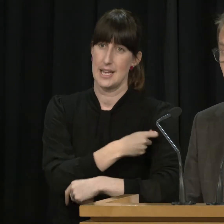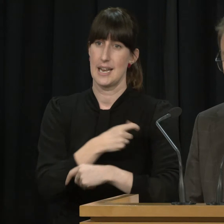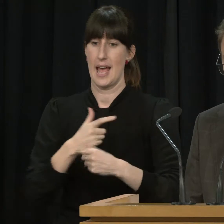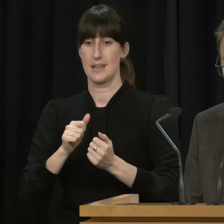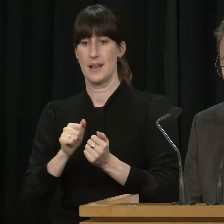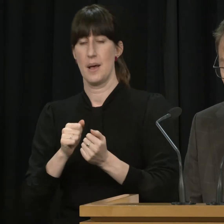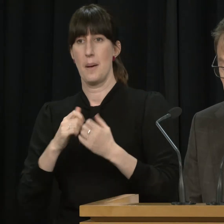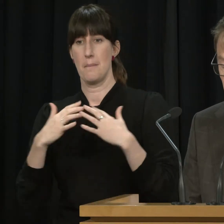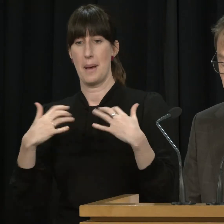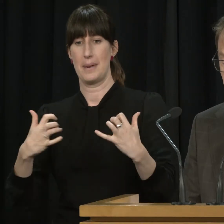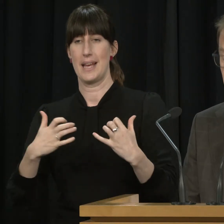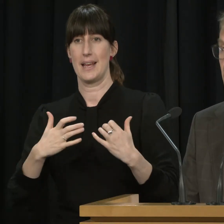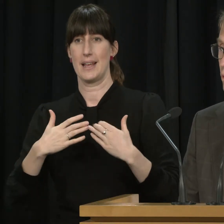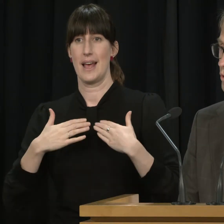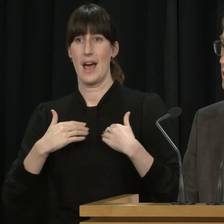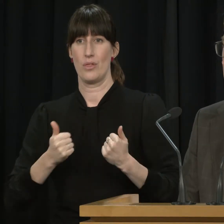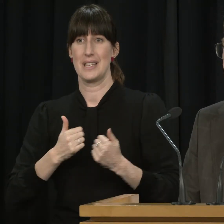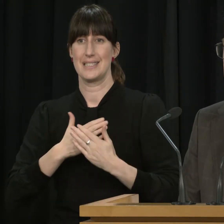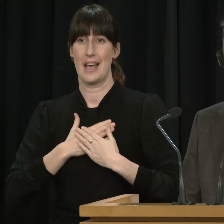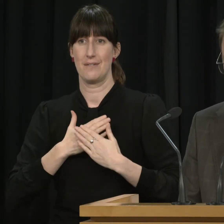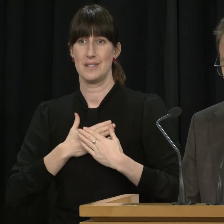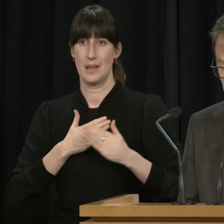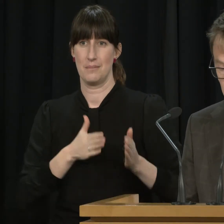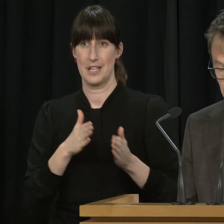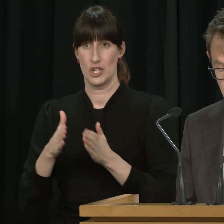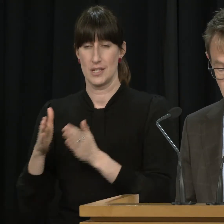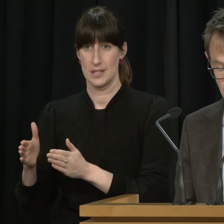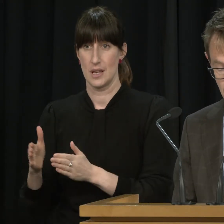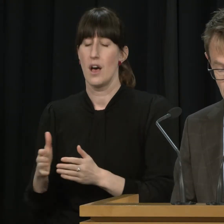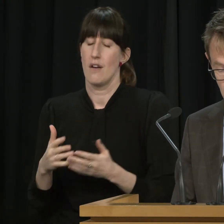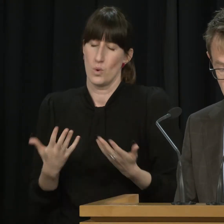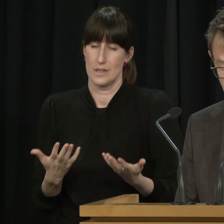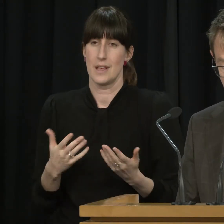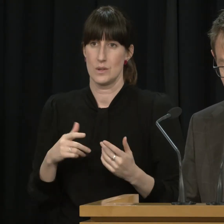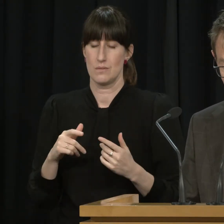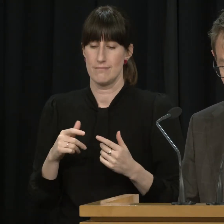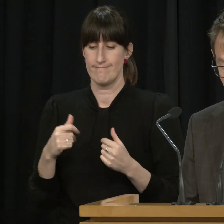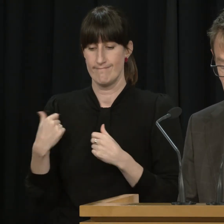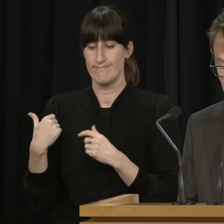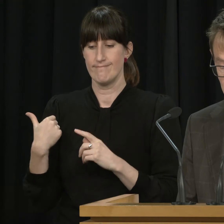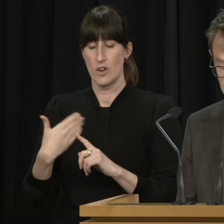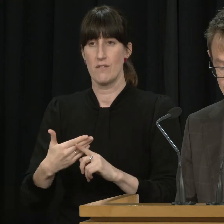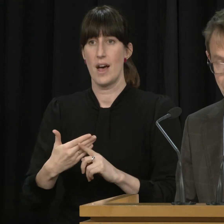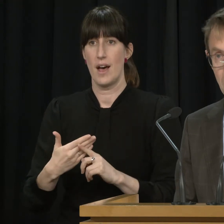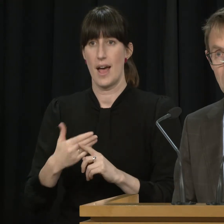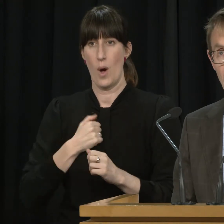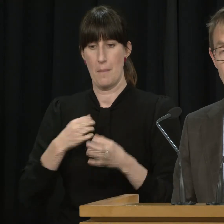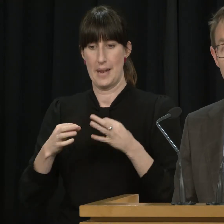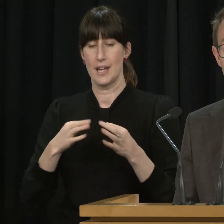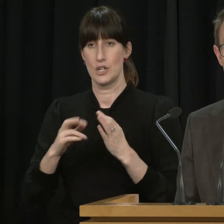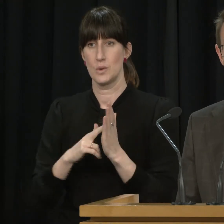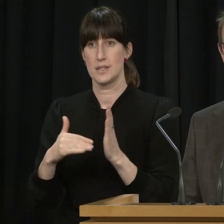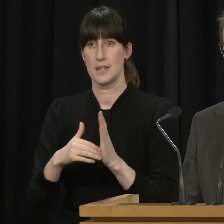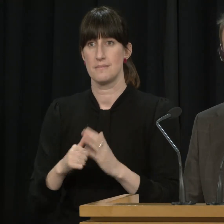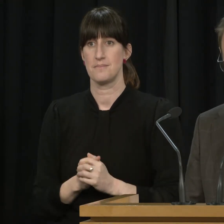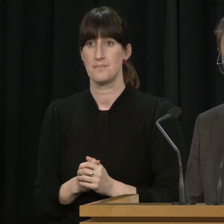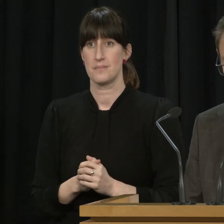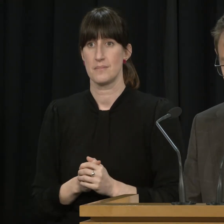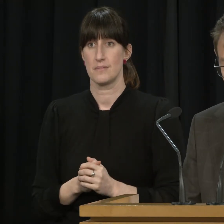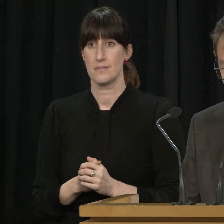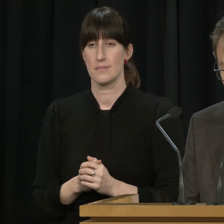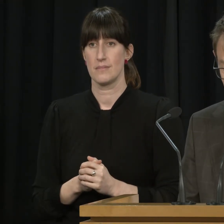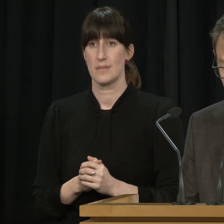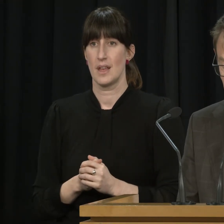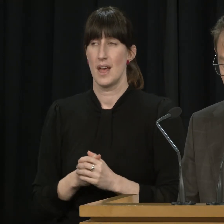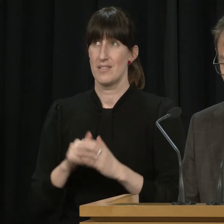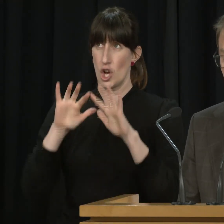measures that we know work, and this is of course the approach we have taken in New Zealand since the start of the pandemic. And the global picture reinforces